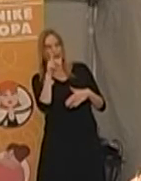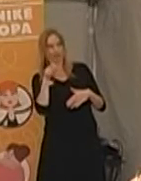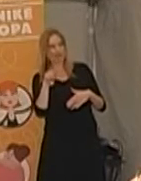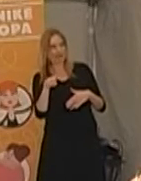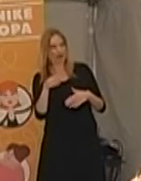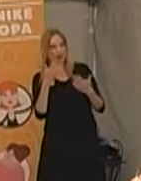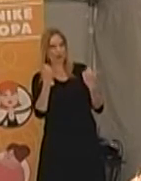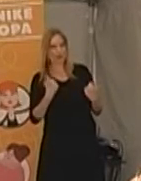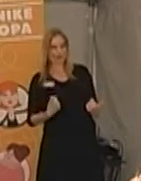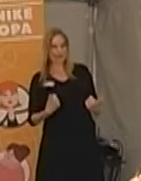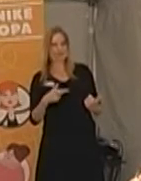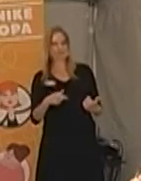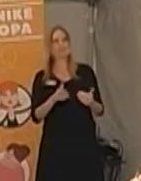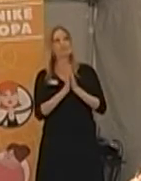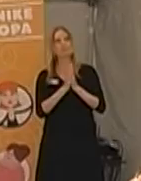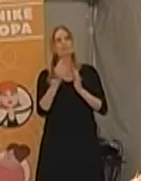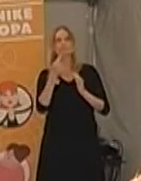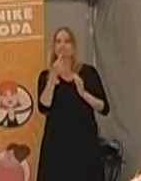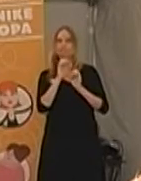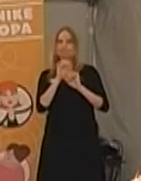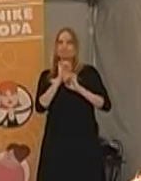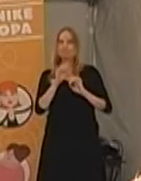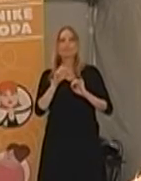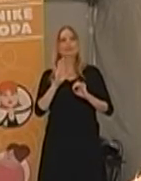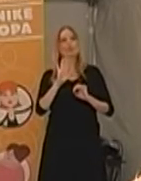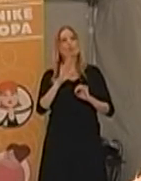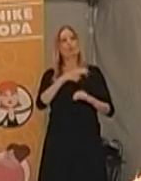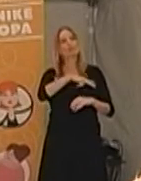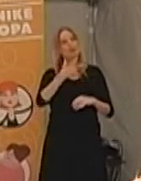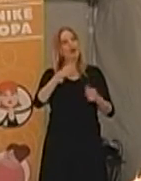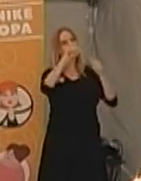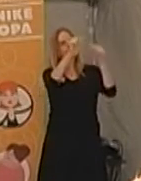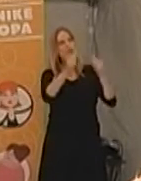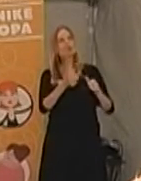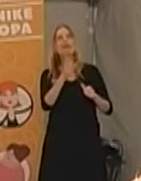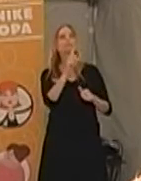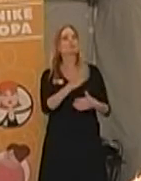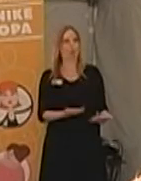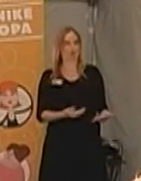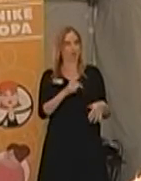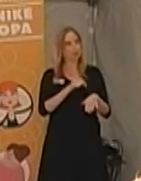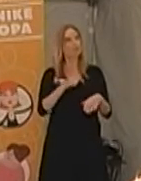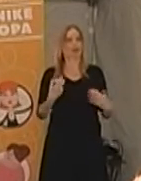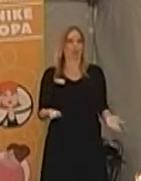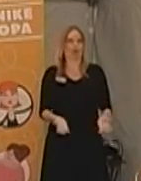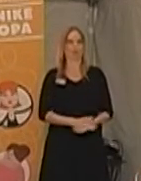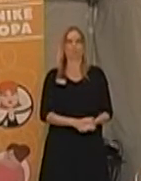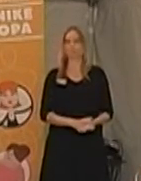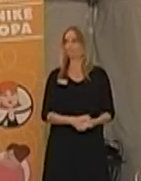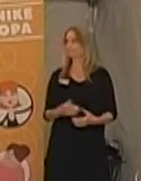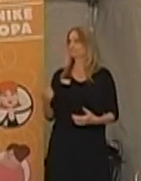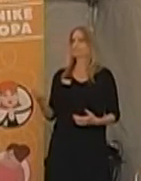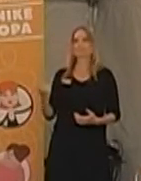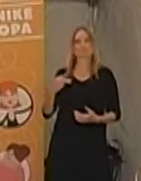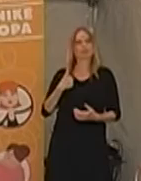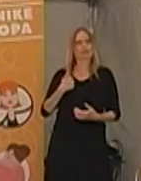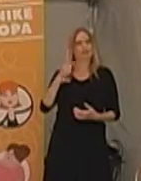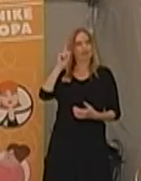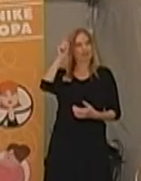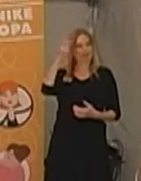the Scandinavian model or the Danish model in your case look like, feel like? How would you wrap it up? I guess for